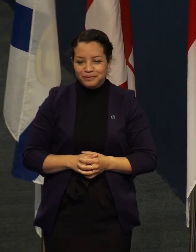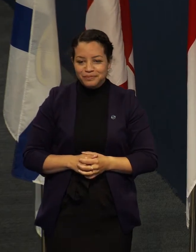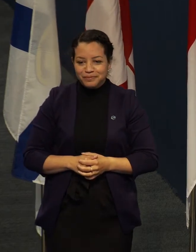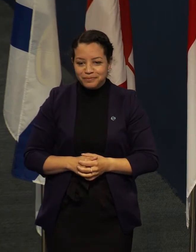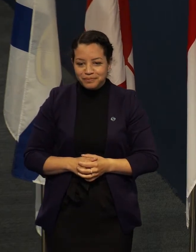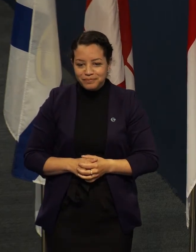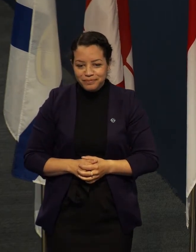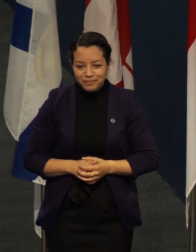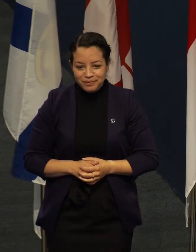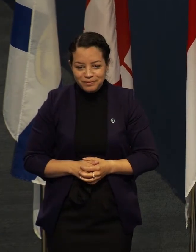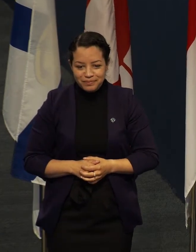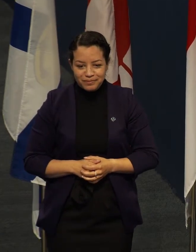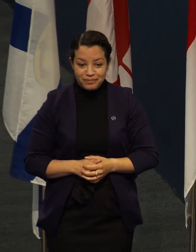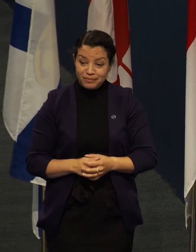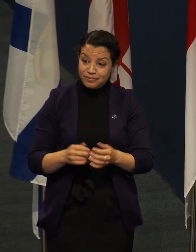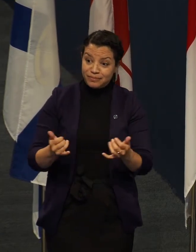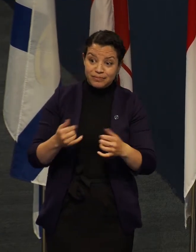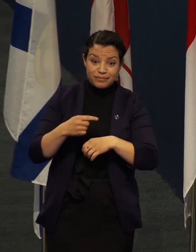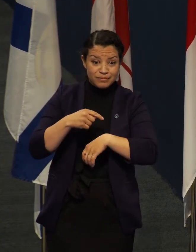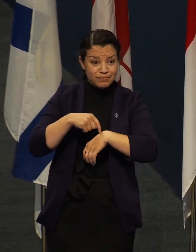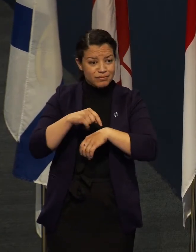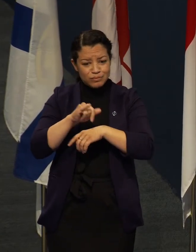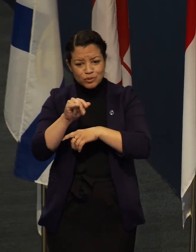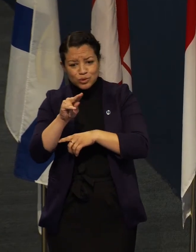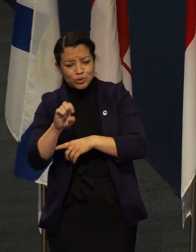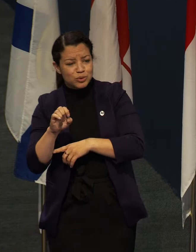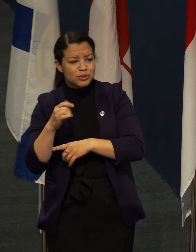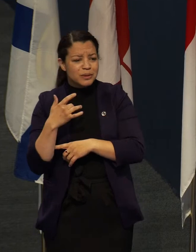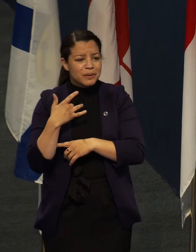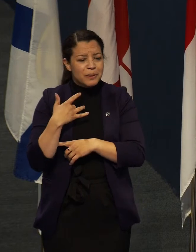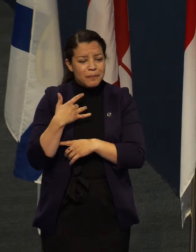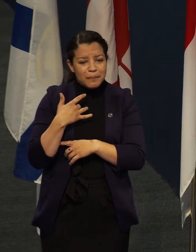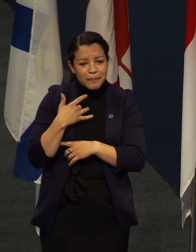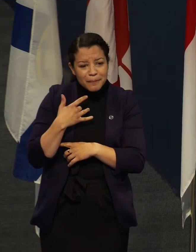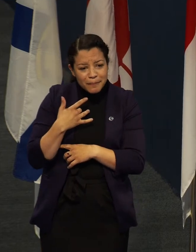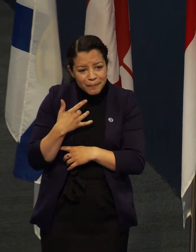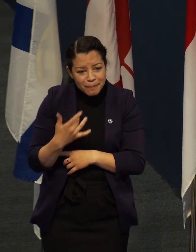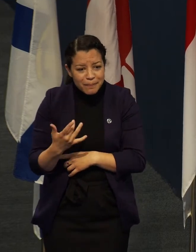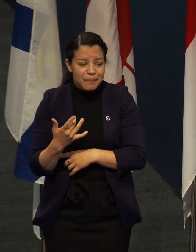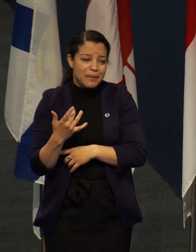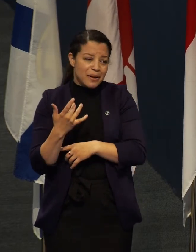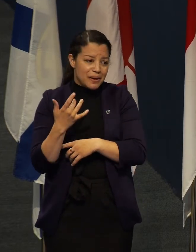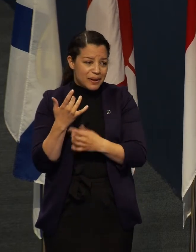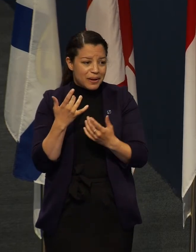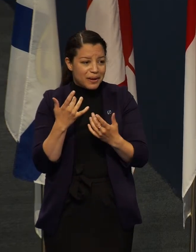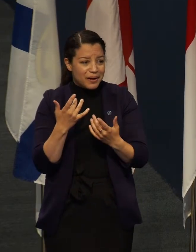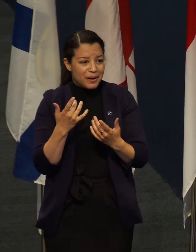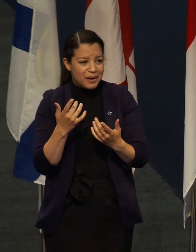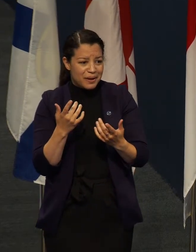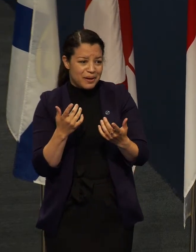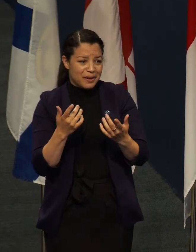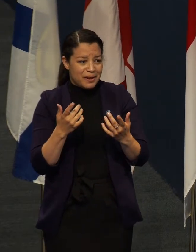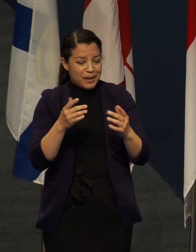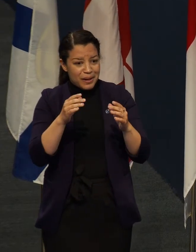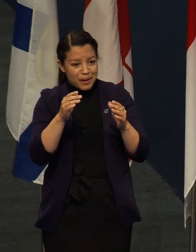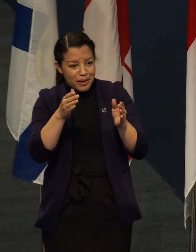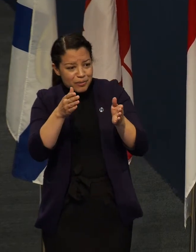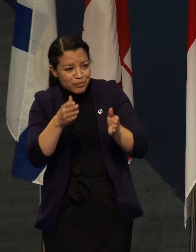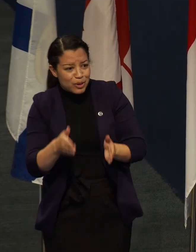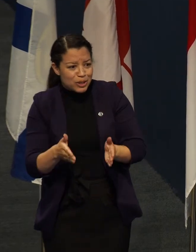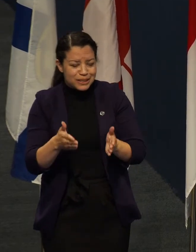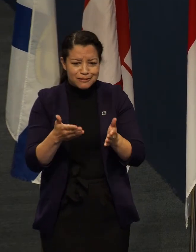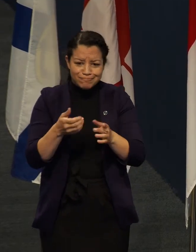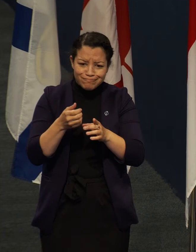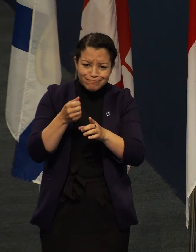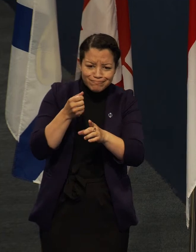At this time of year, we sometimes have to say so long to people that have made quite an impact on our campus